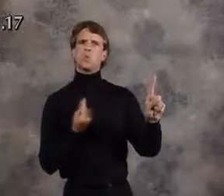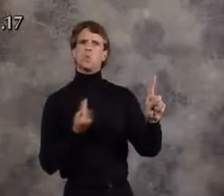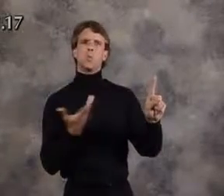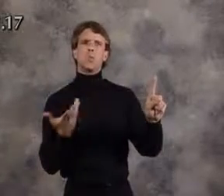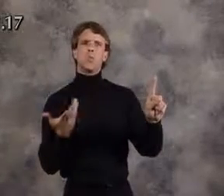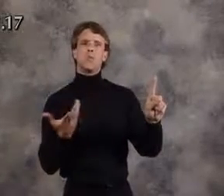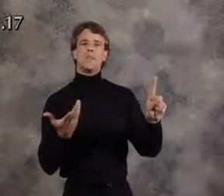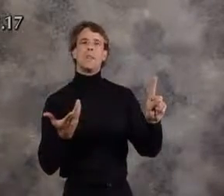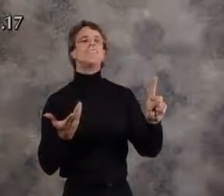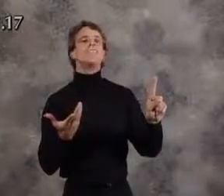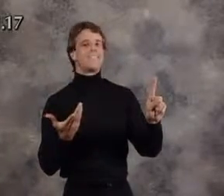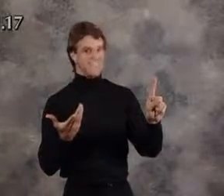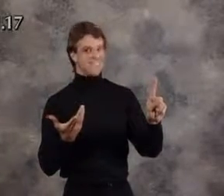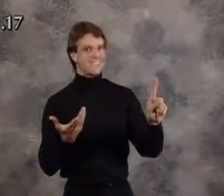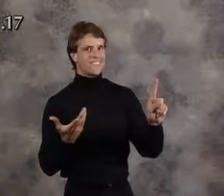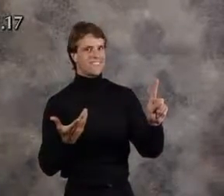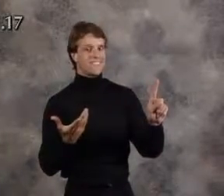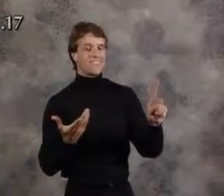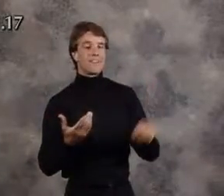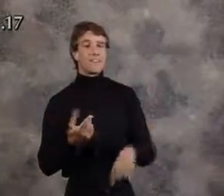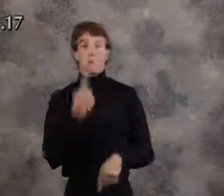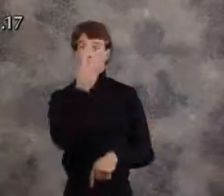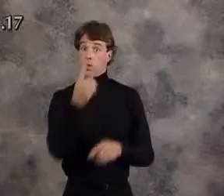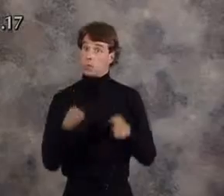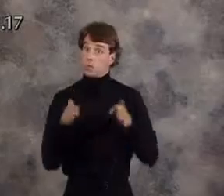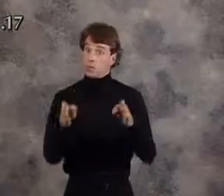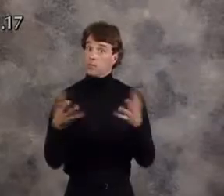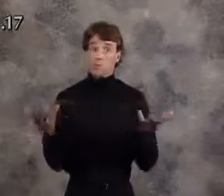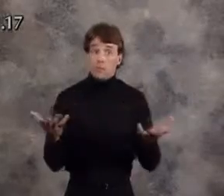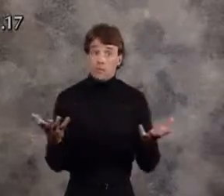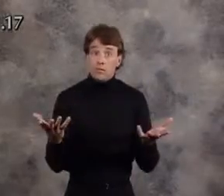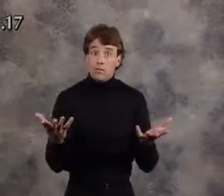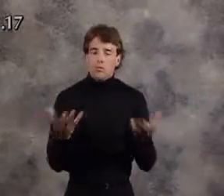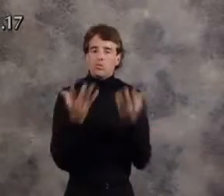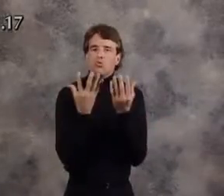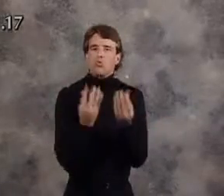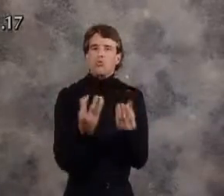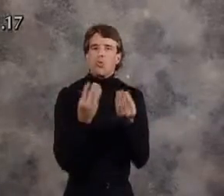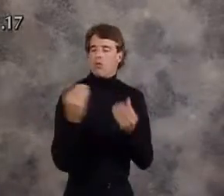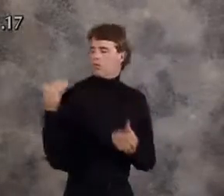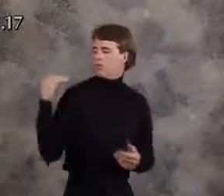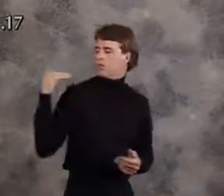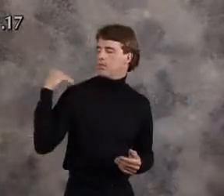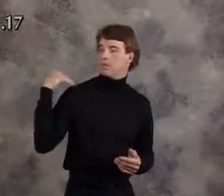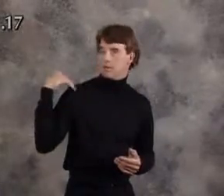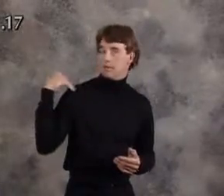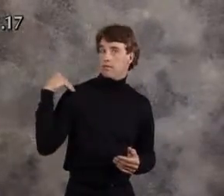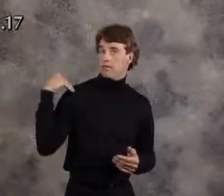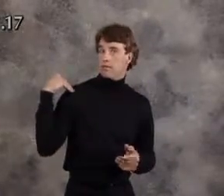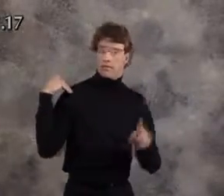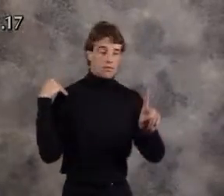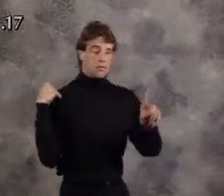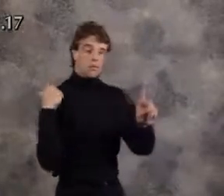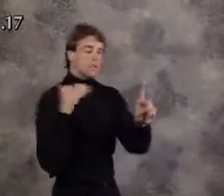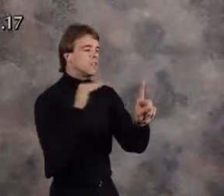what do? Well, one way is by a gentle tap on the shoulder.